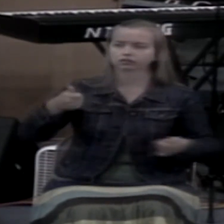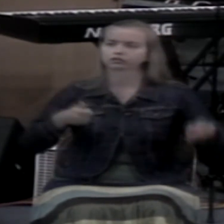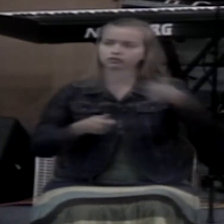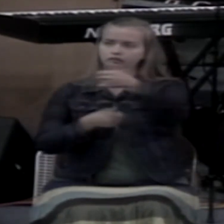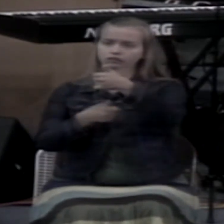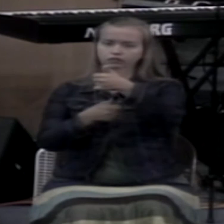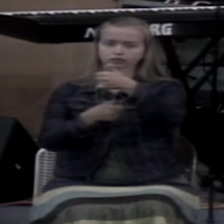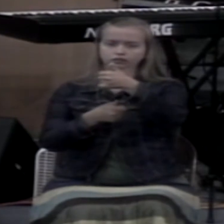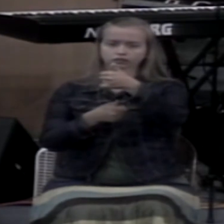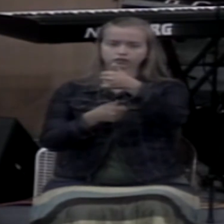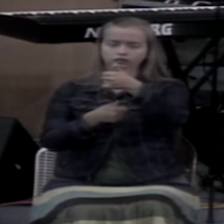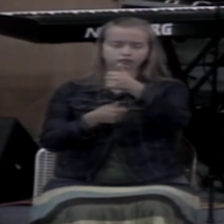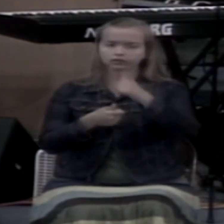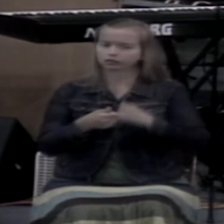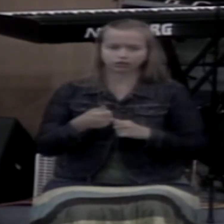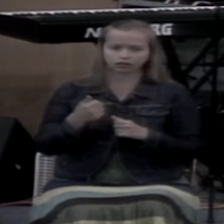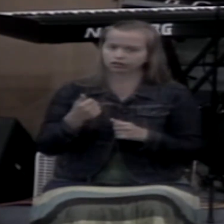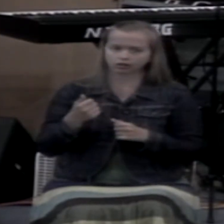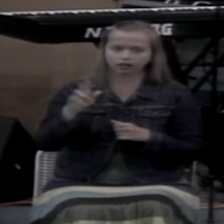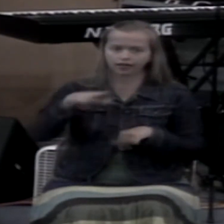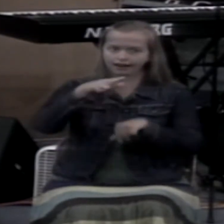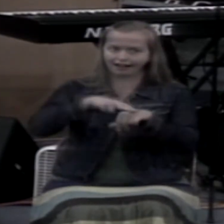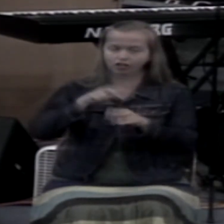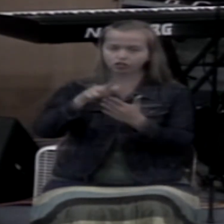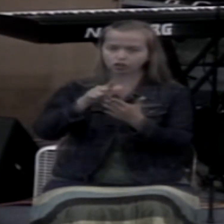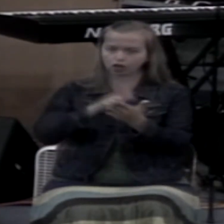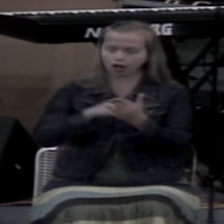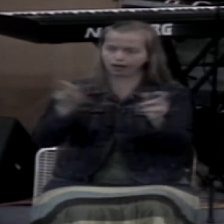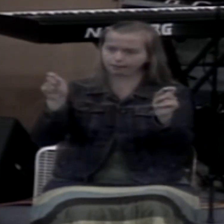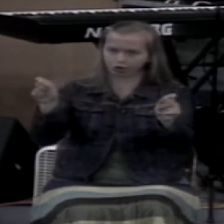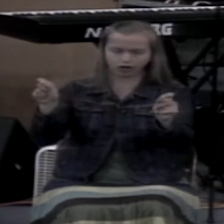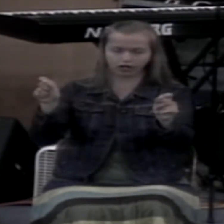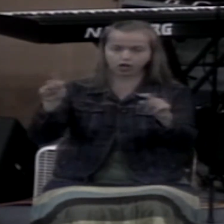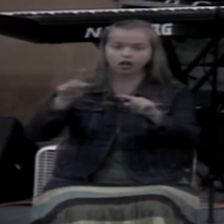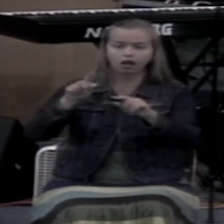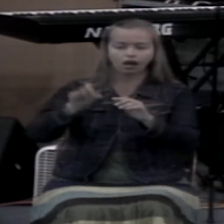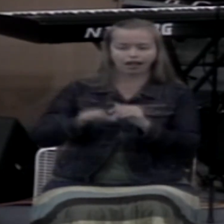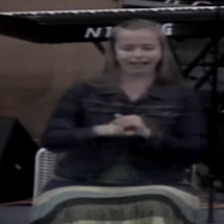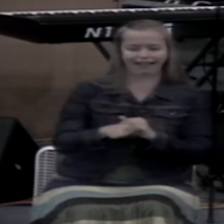there is an order. There is the federal law, and then there's the state law, and now